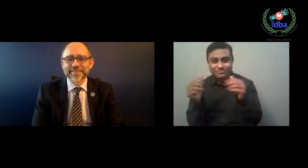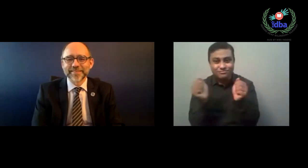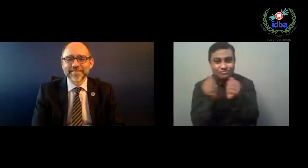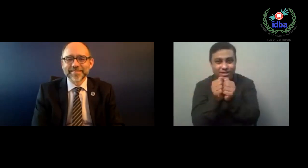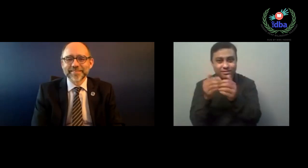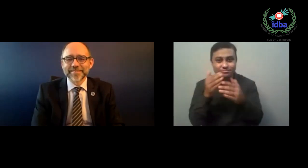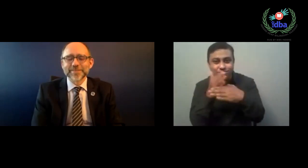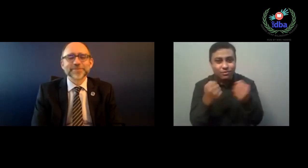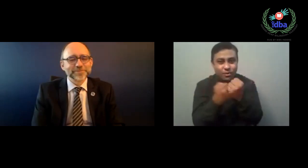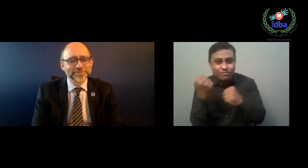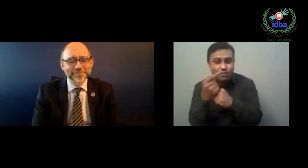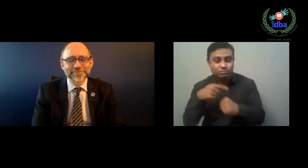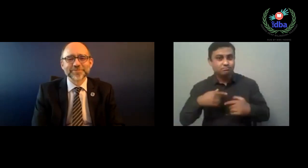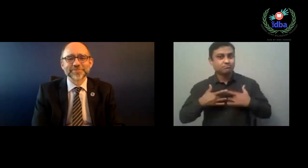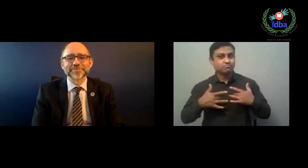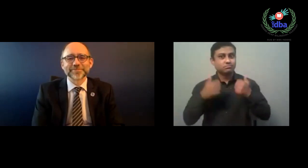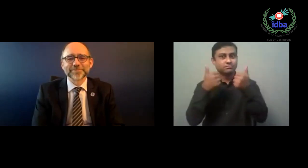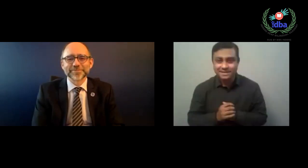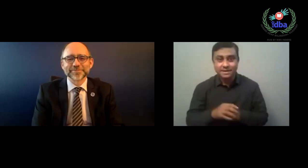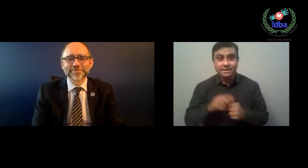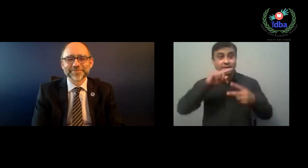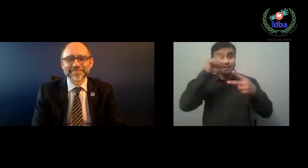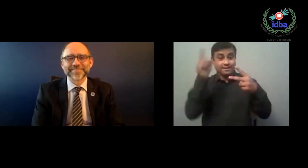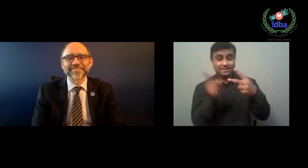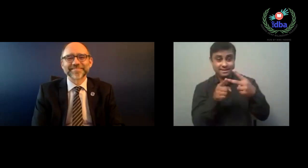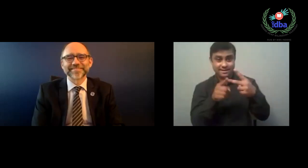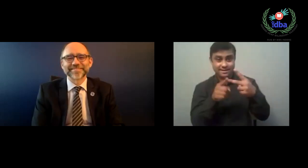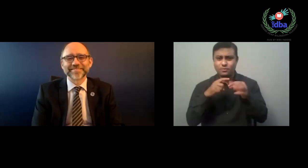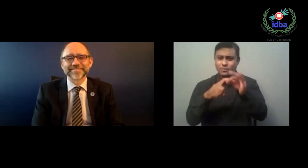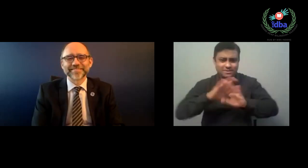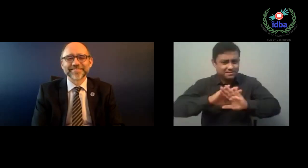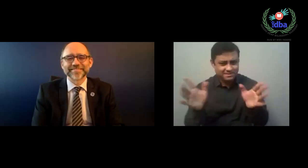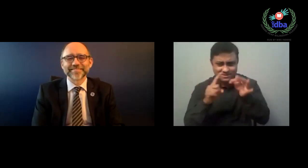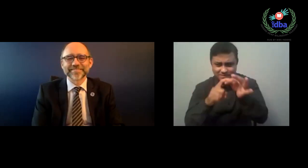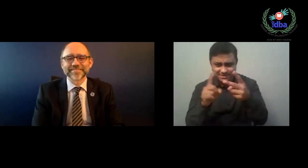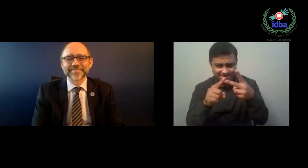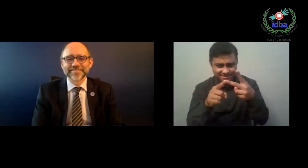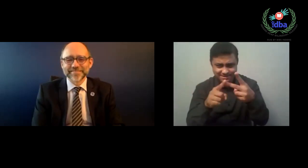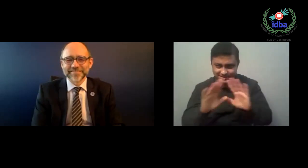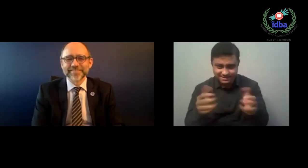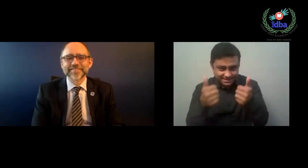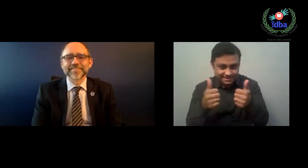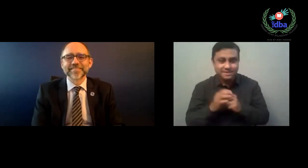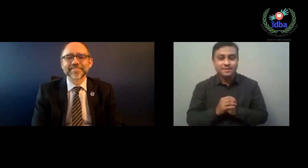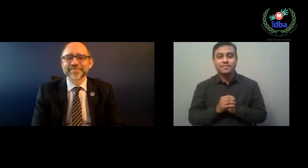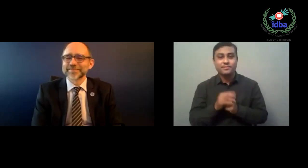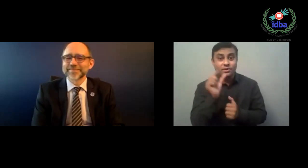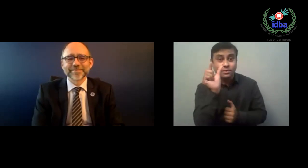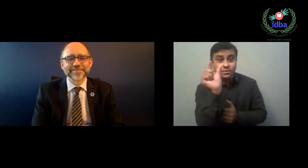and AIFD should be working together and in partnership closely. So now my first question is